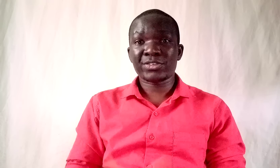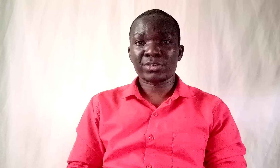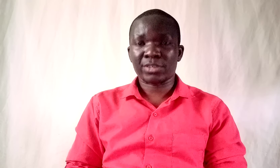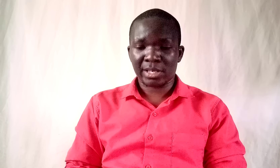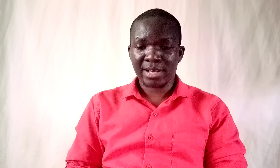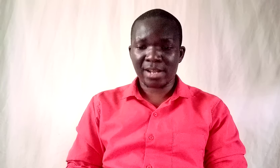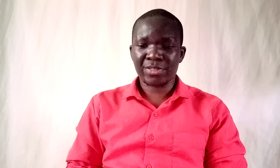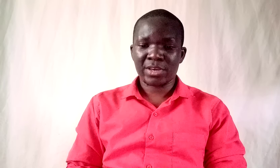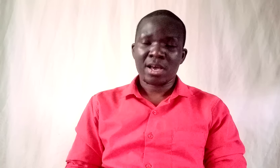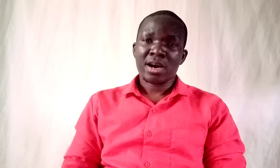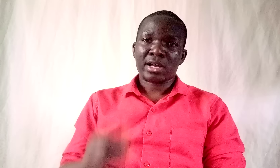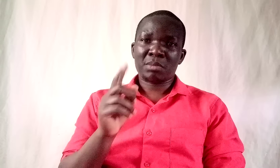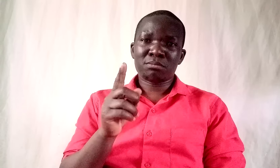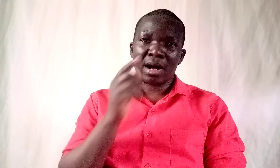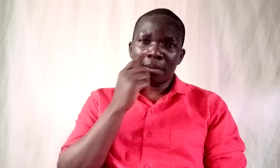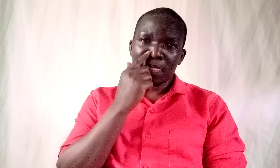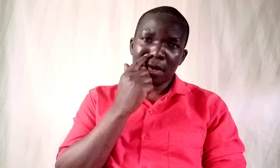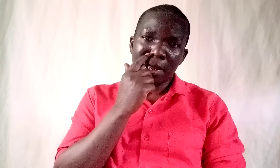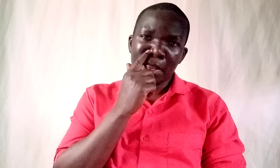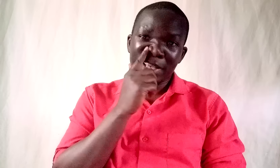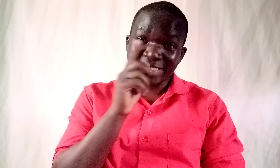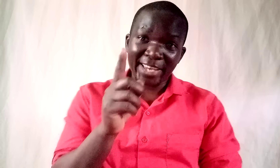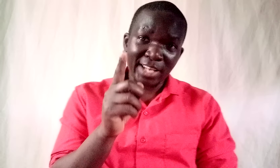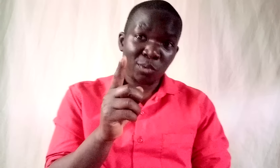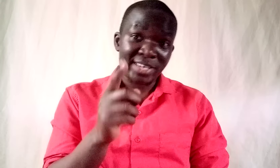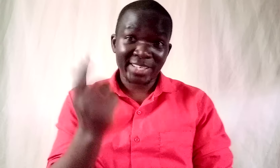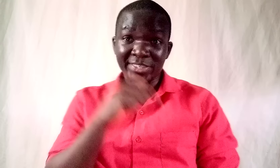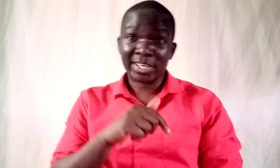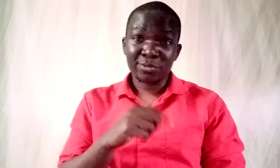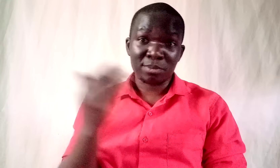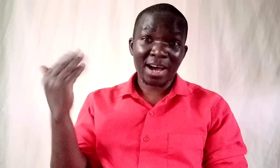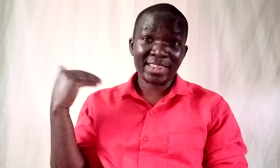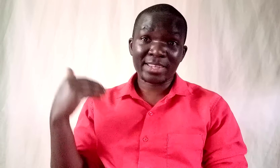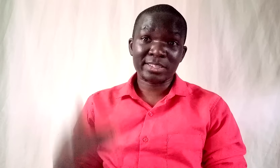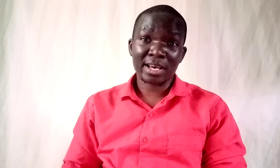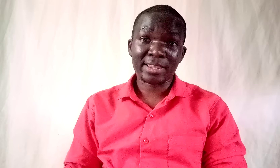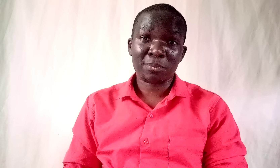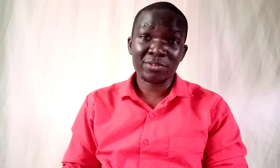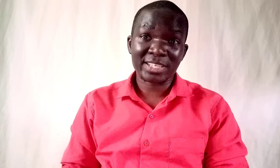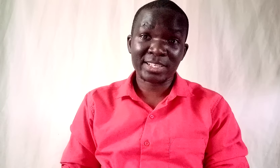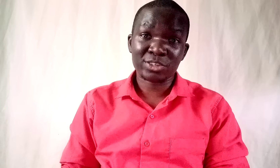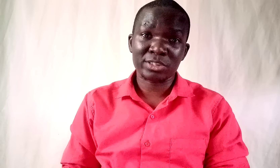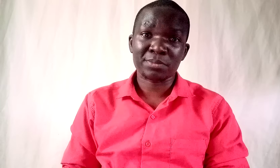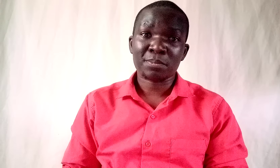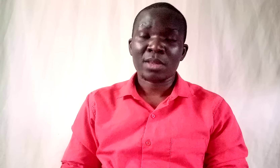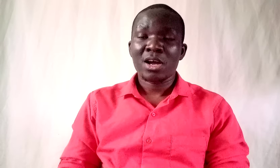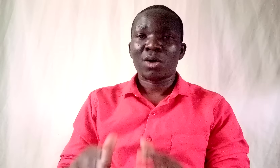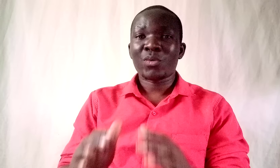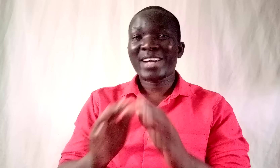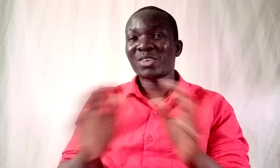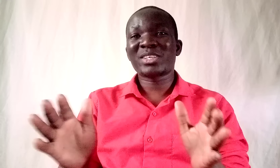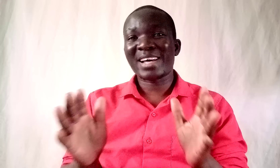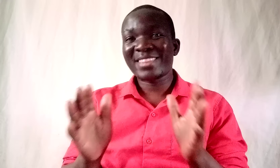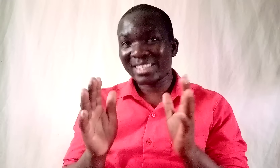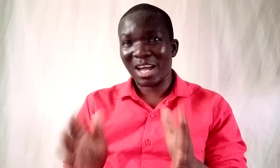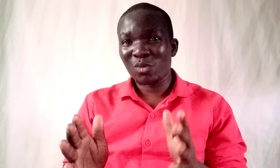vocabularies in health. Remember, sign language, as I said from these other previous lessons, we cannot learn this language